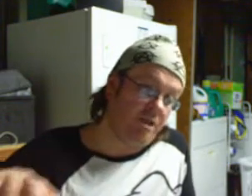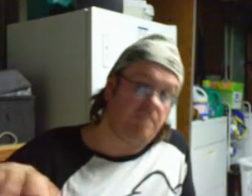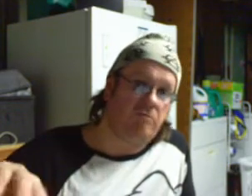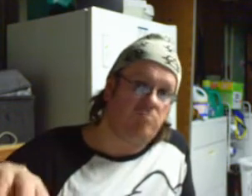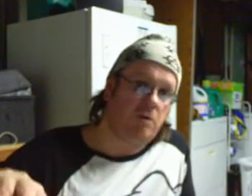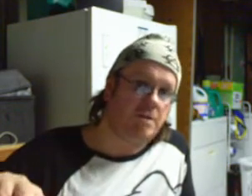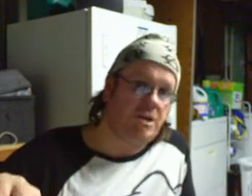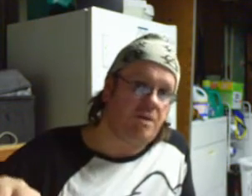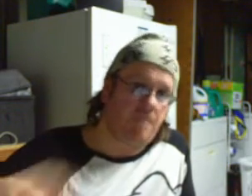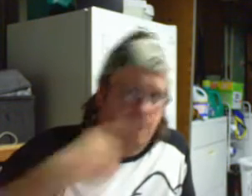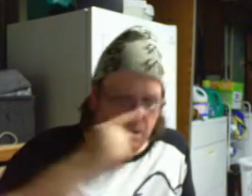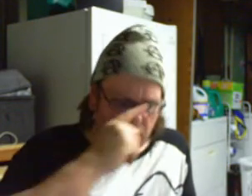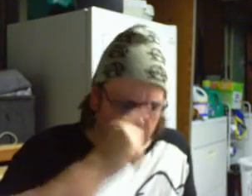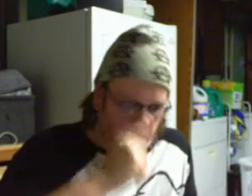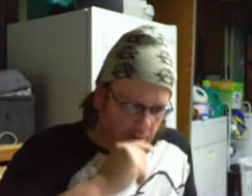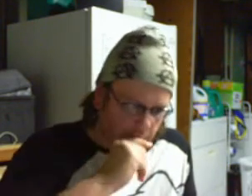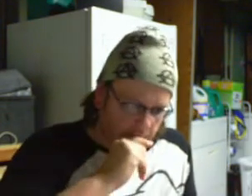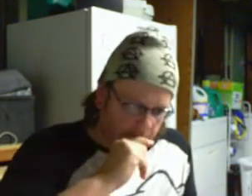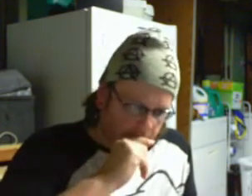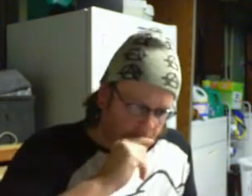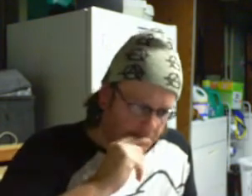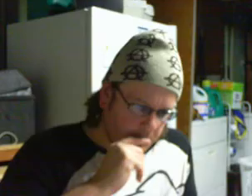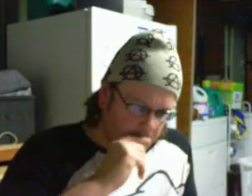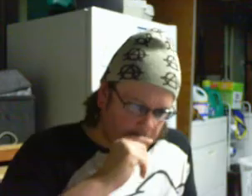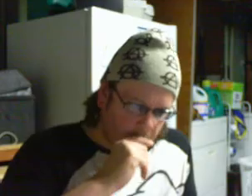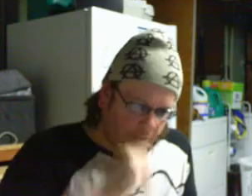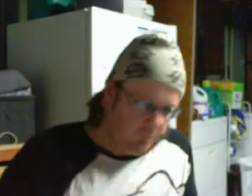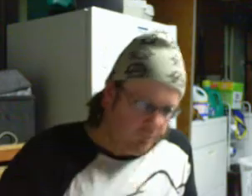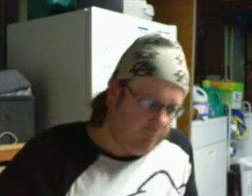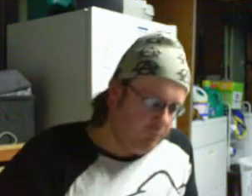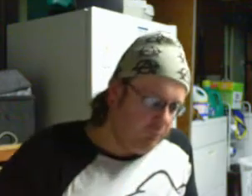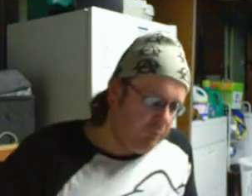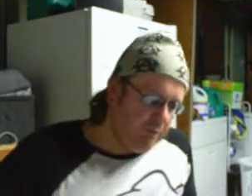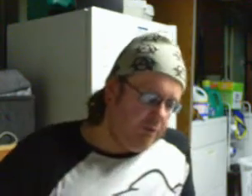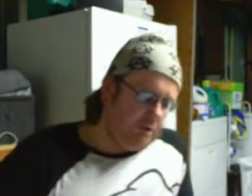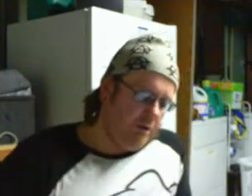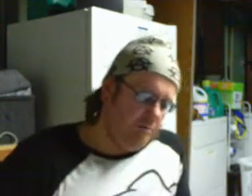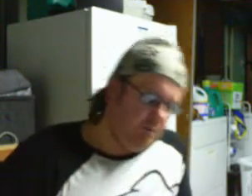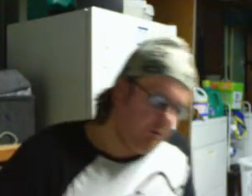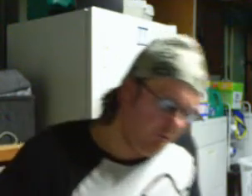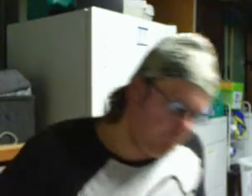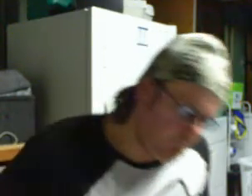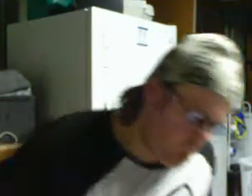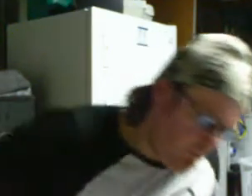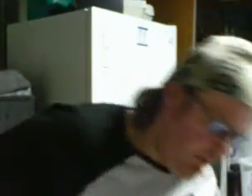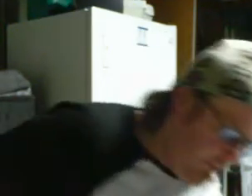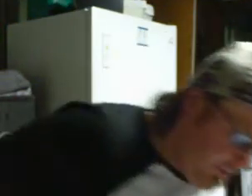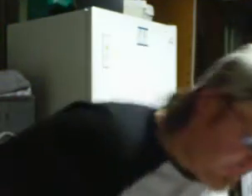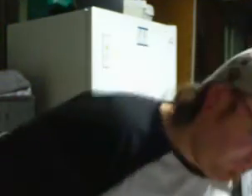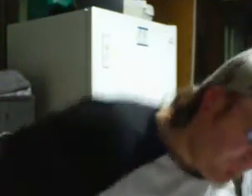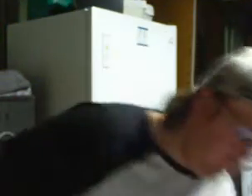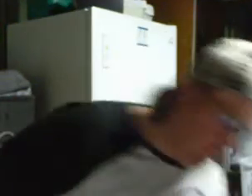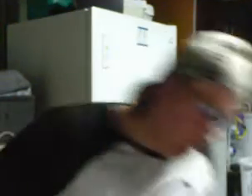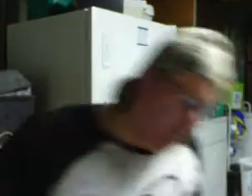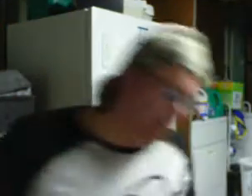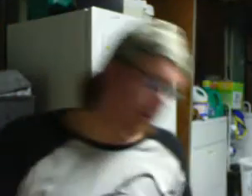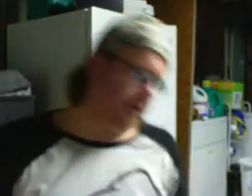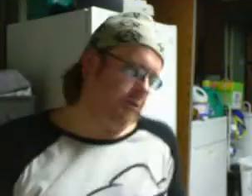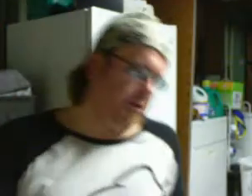for marketing. But we're gonna read on here because I think that there's one other thing here that comes out of